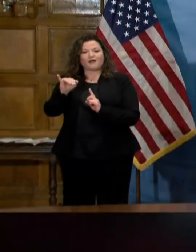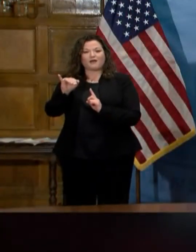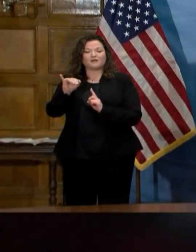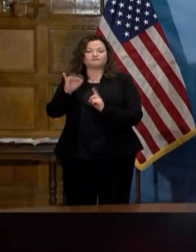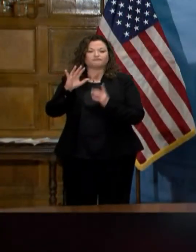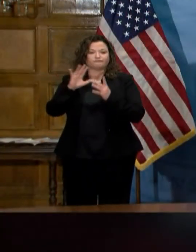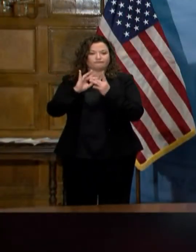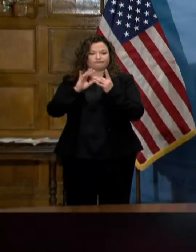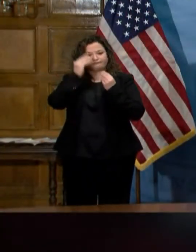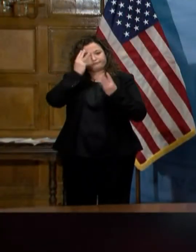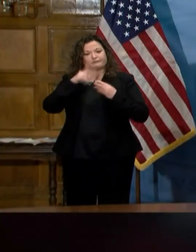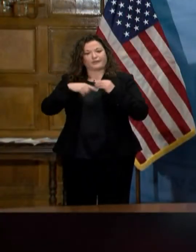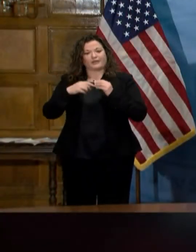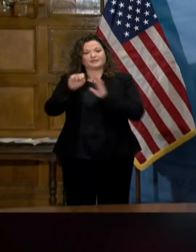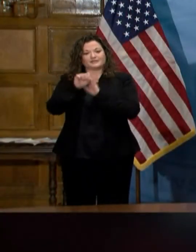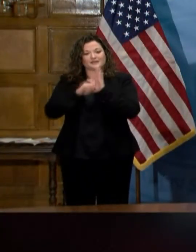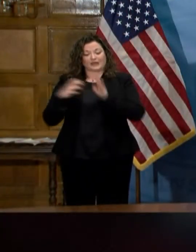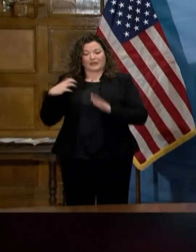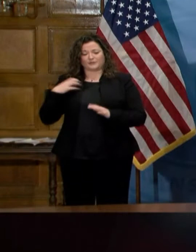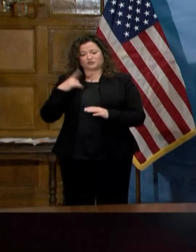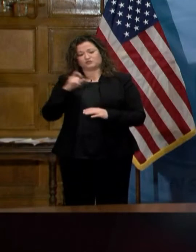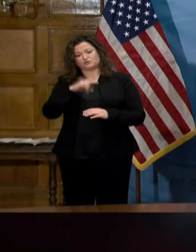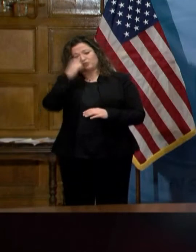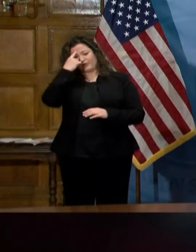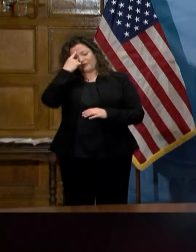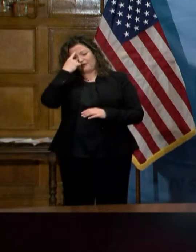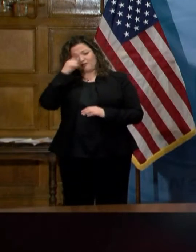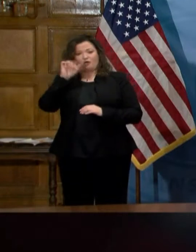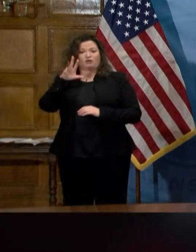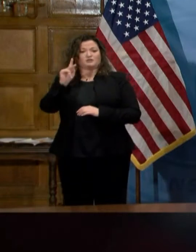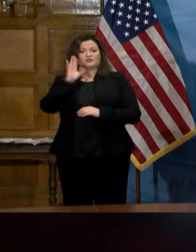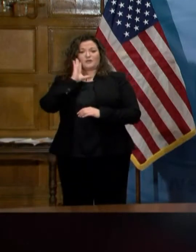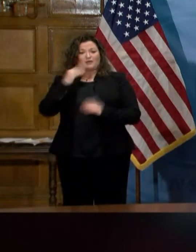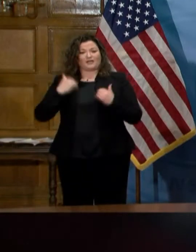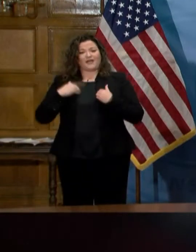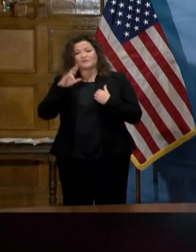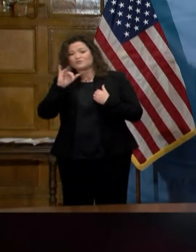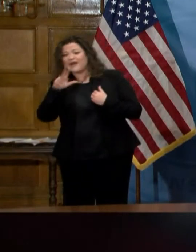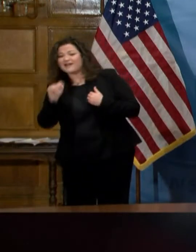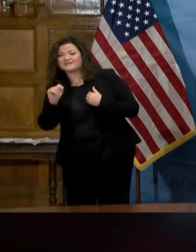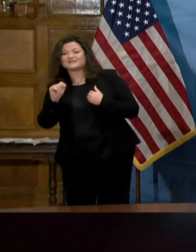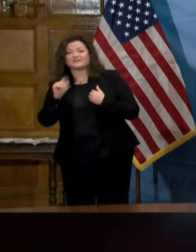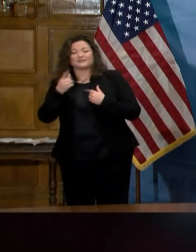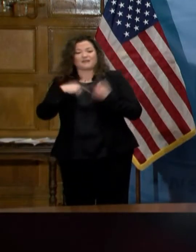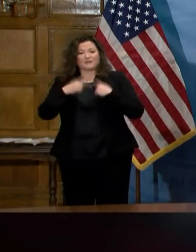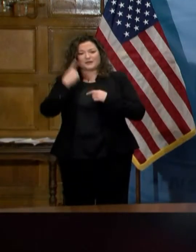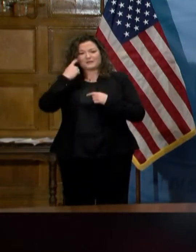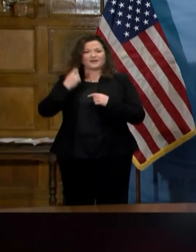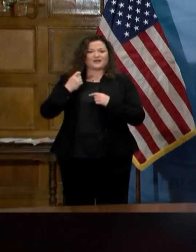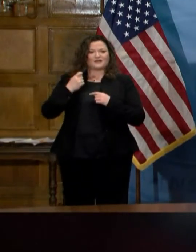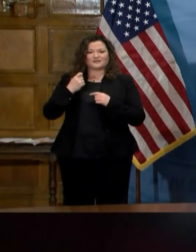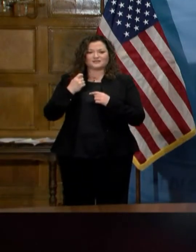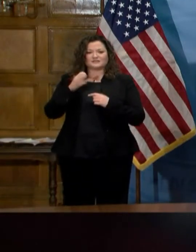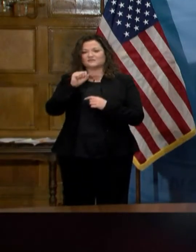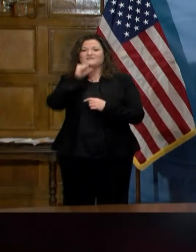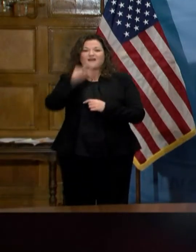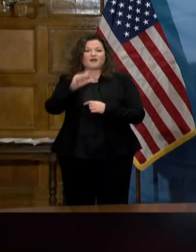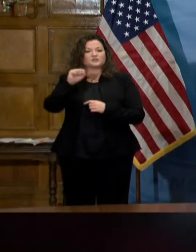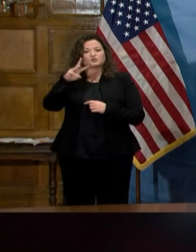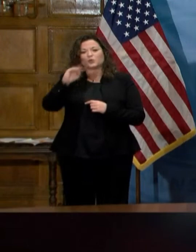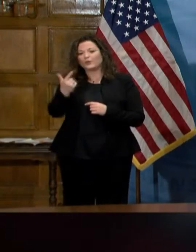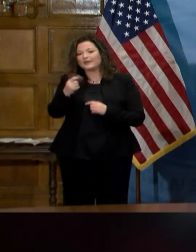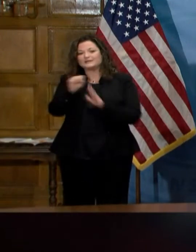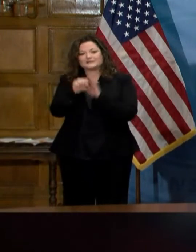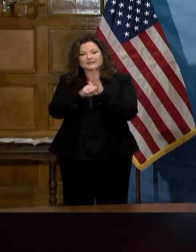capitals. Do you think that Arkansas is less likely to see any kind of riot, not having been a swing state in this past election? Or is there any other kind of insight you can give